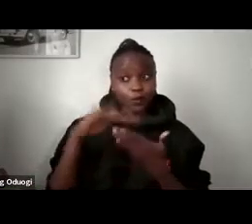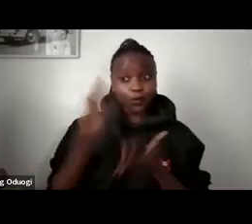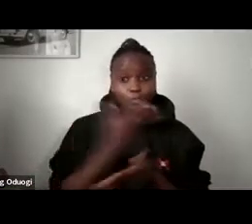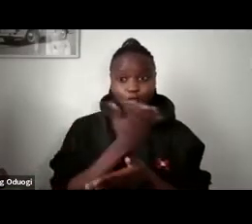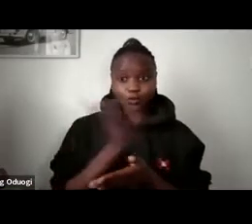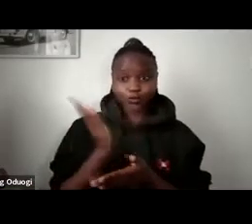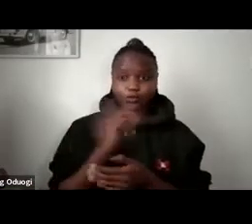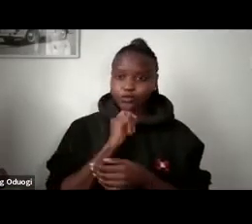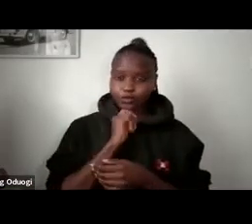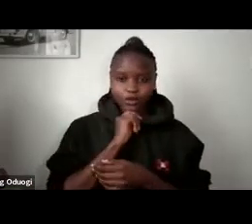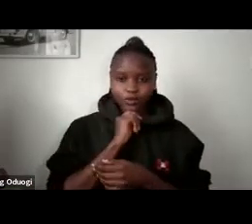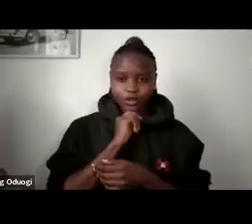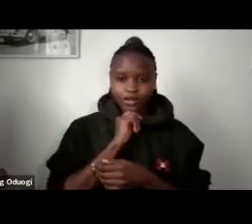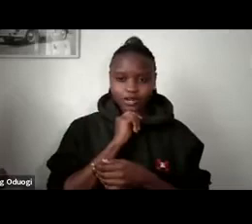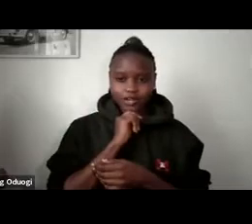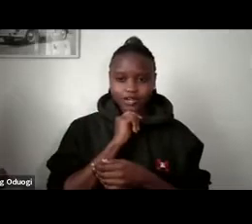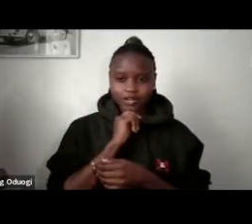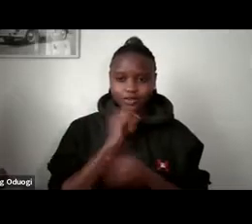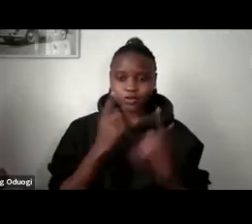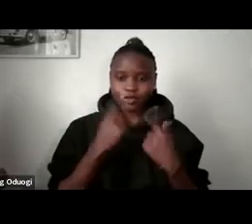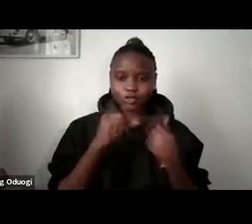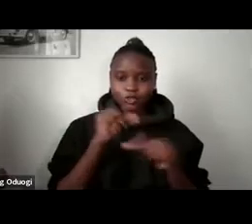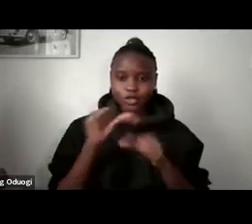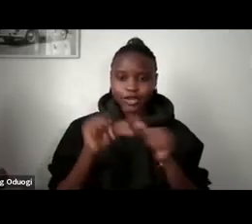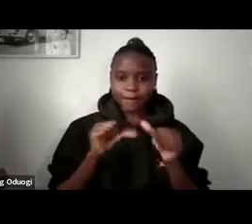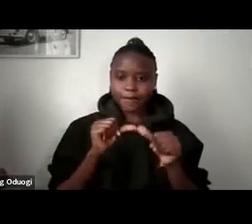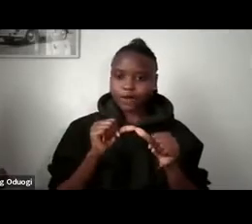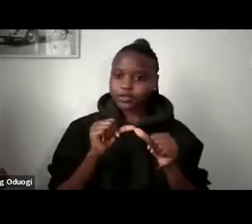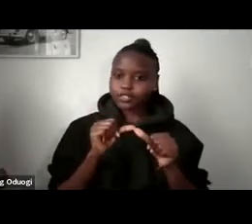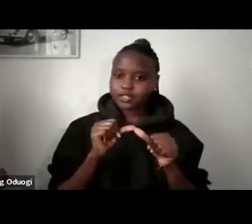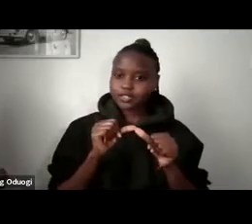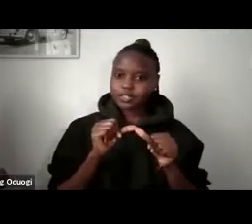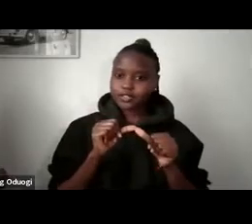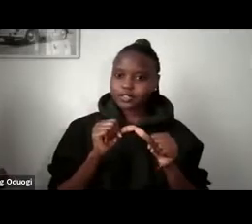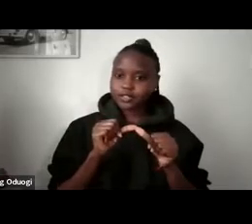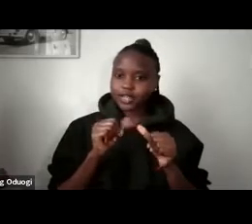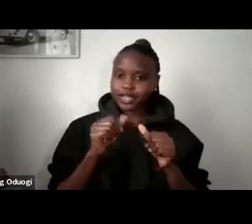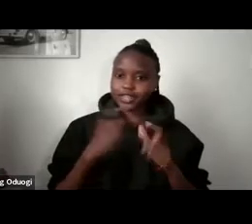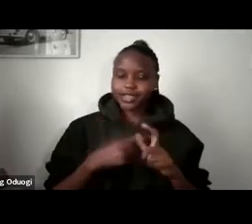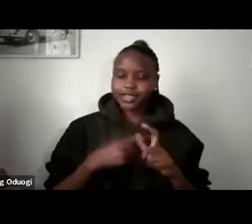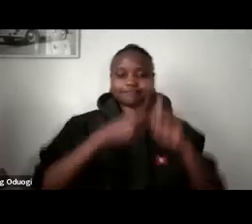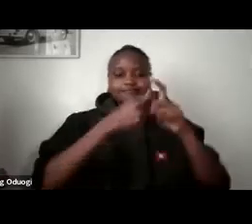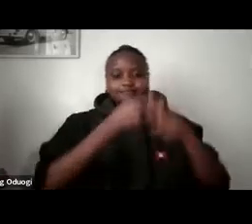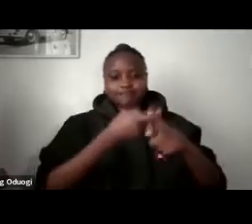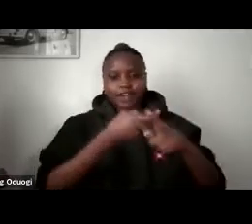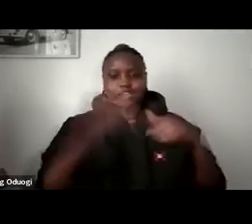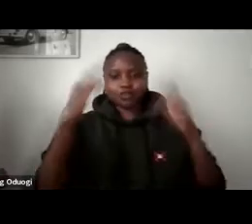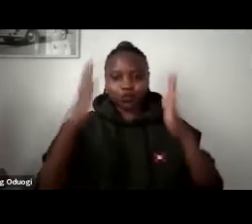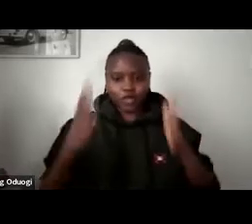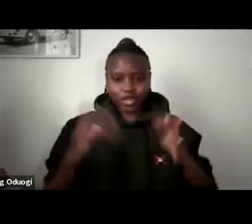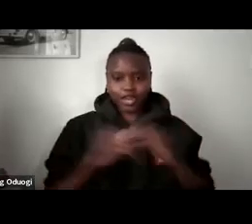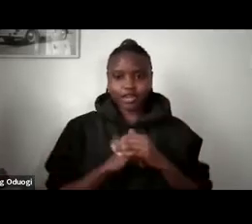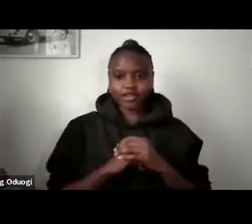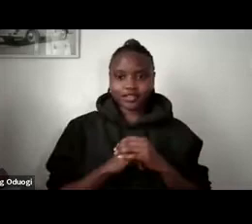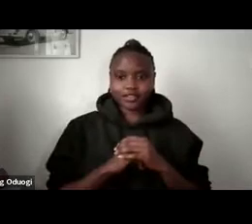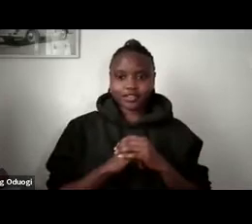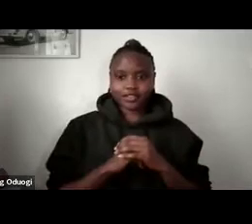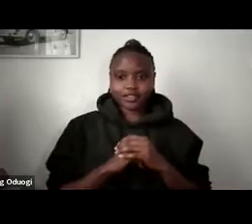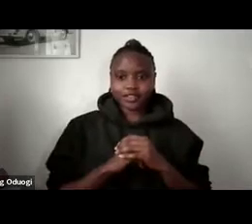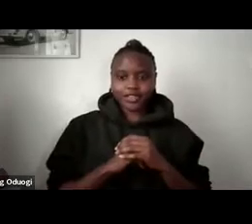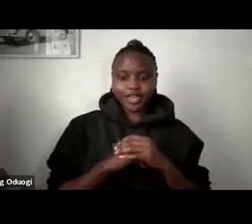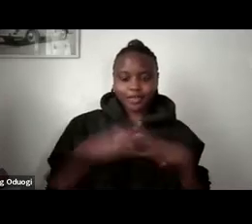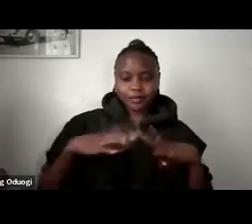at this point, when we talk about grand prize winner, we talk about the runners-up, we talk about the